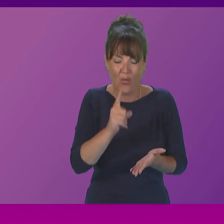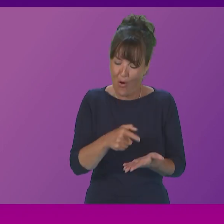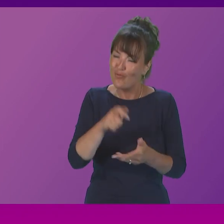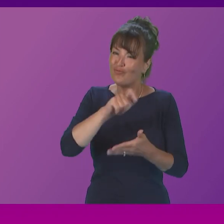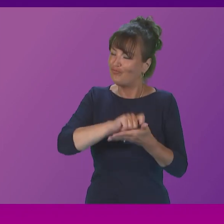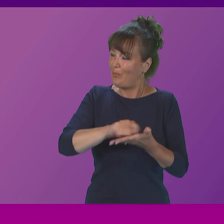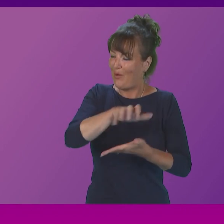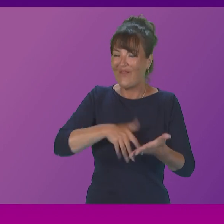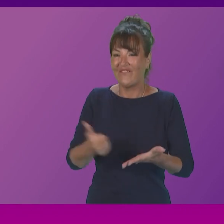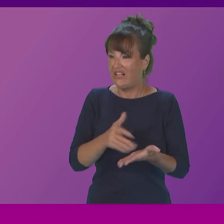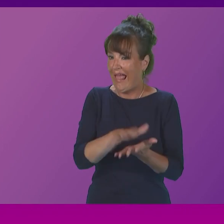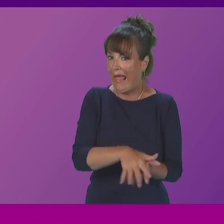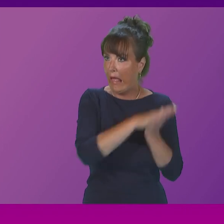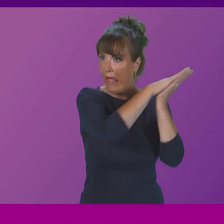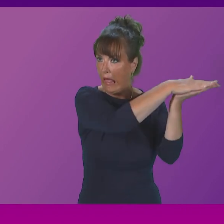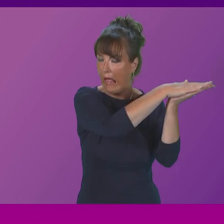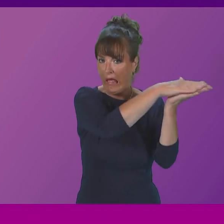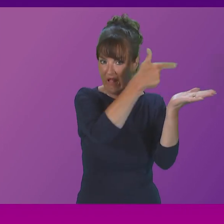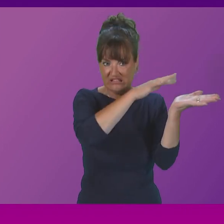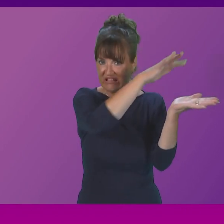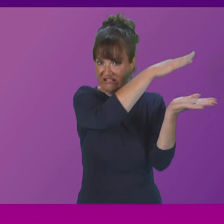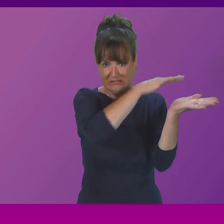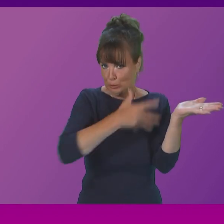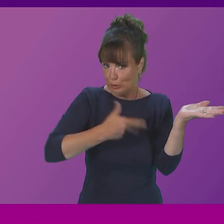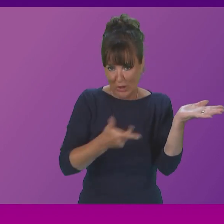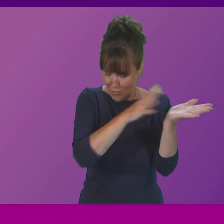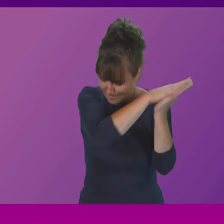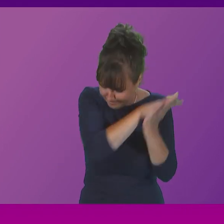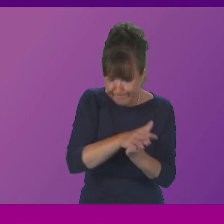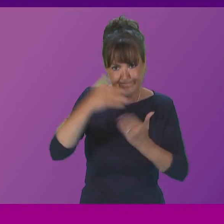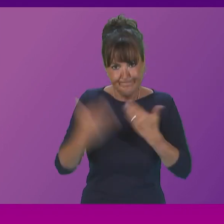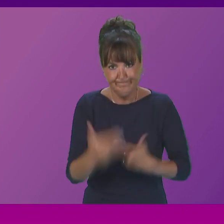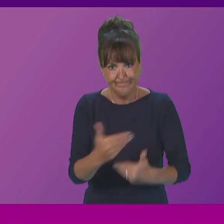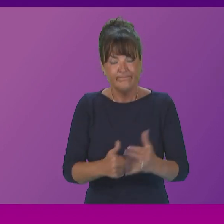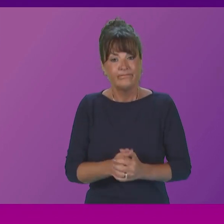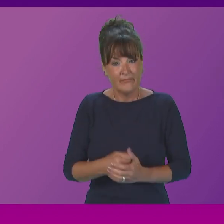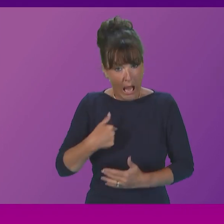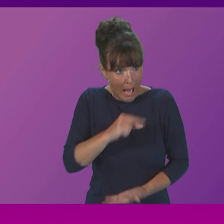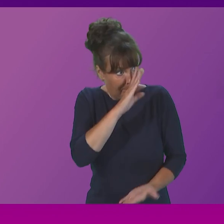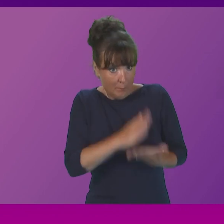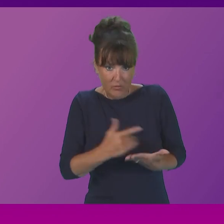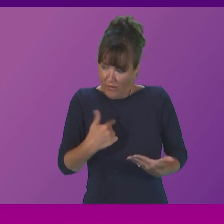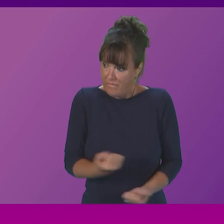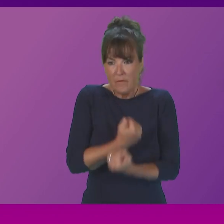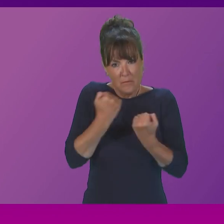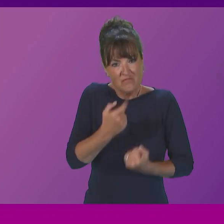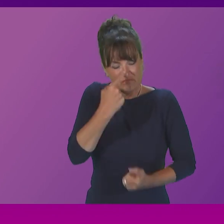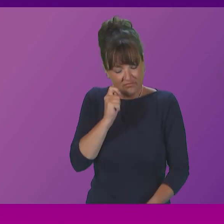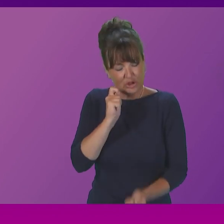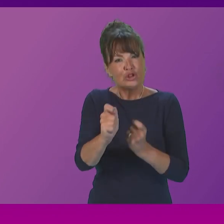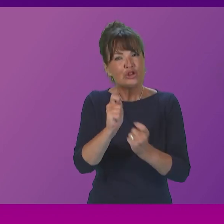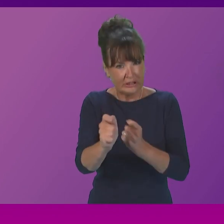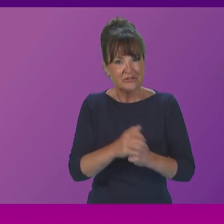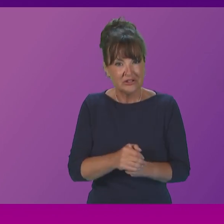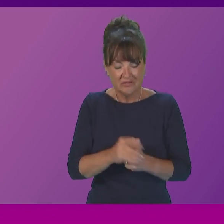from it. And as we begin to implement these recommendations, I believe that they have the power to bring about the change that we